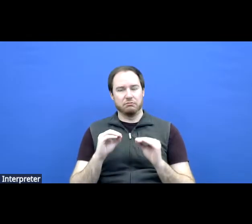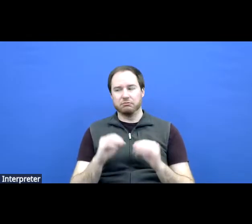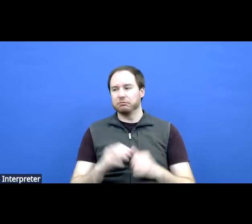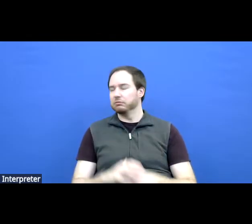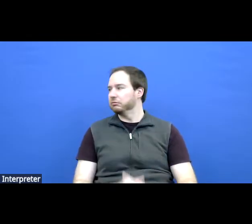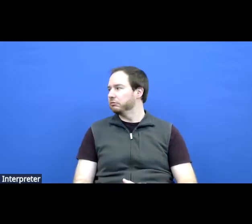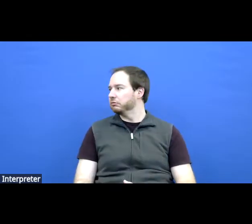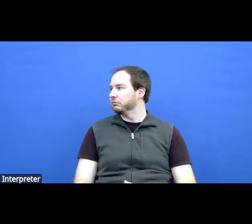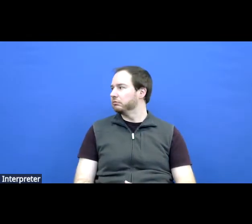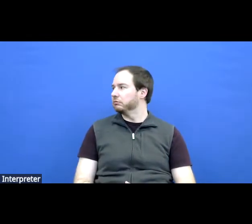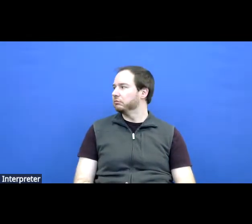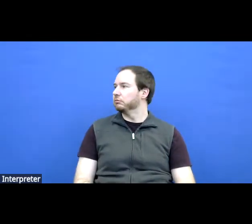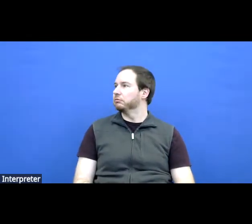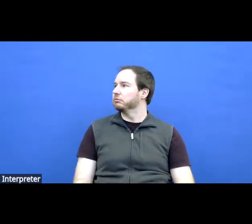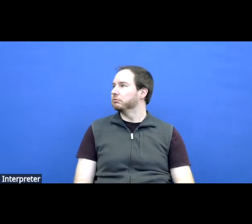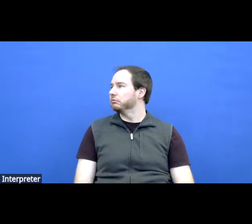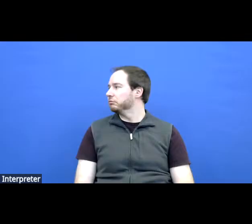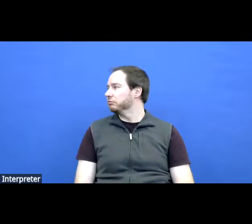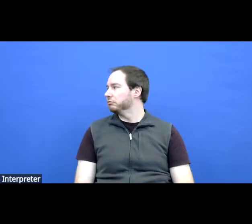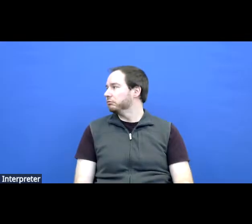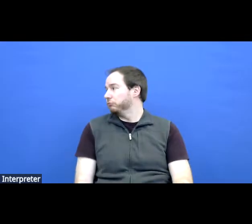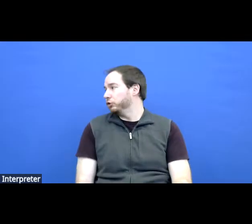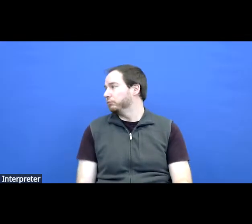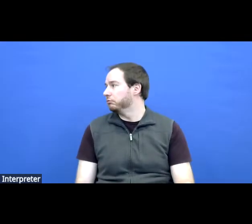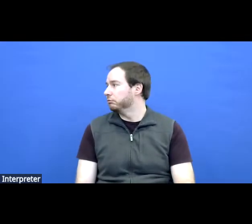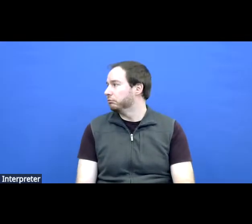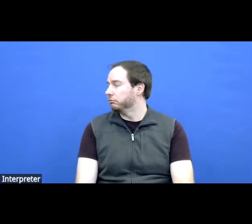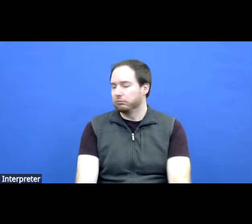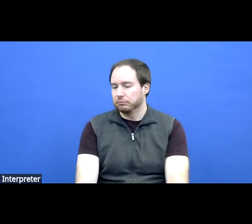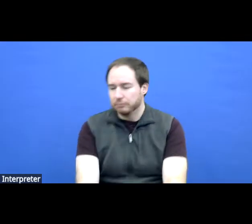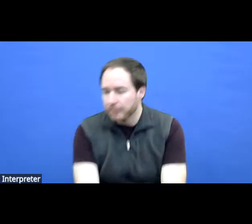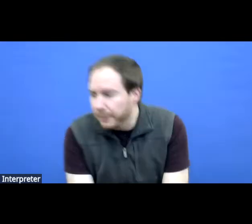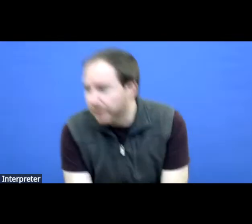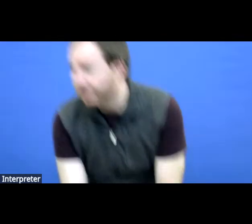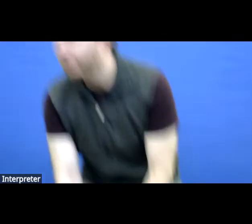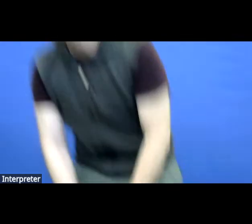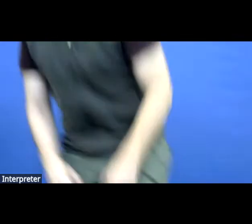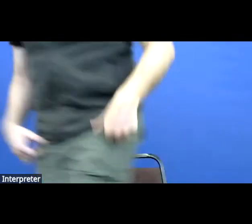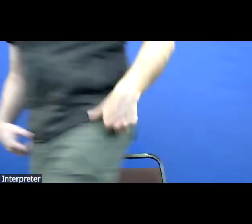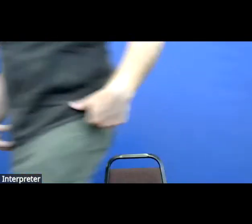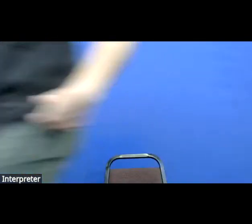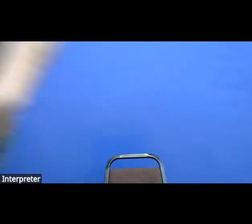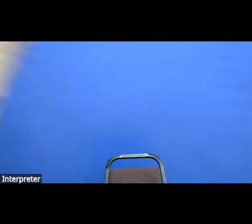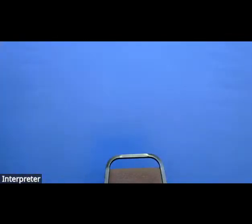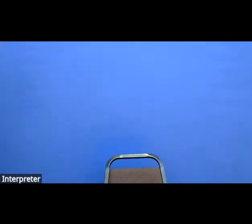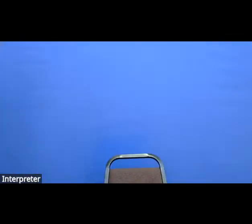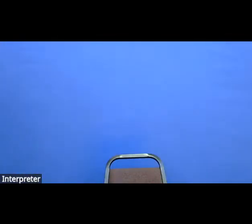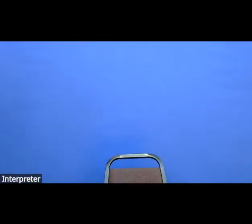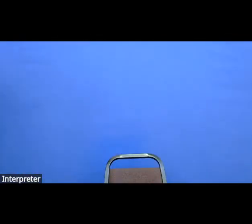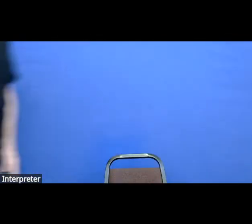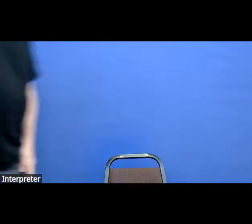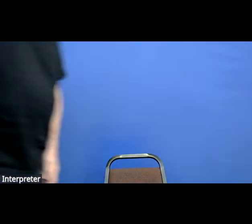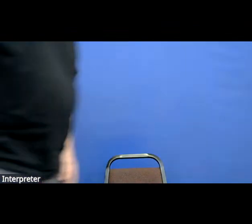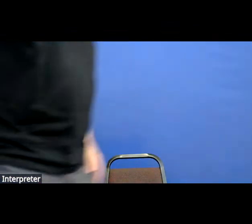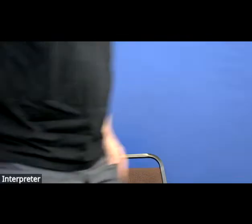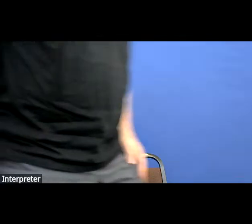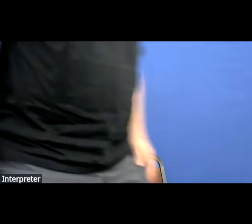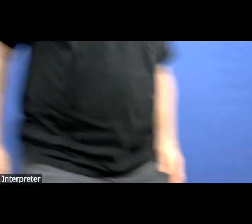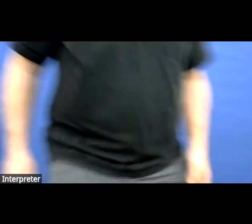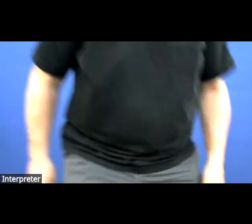it. All that has. Also, Danielle, consider your crowd control outside. 100 people outside in that area is a lot of